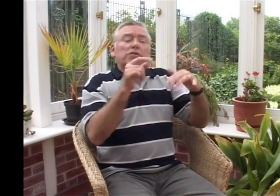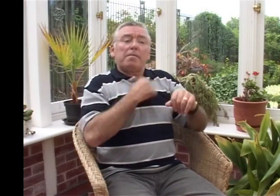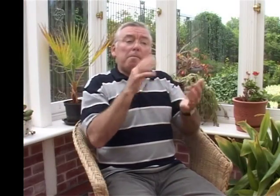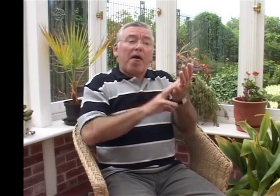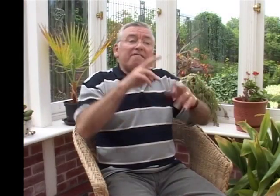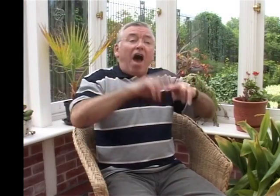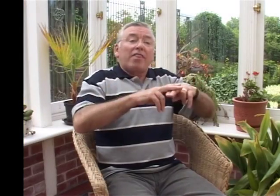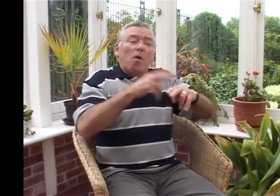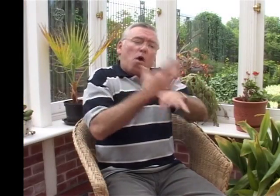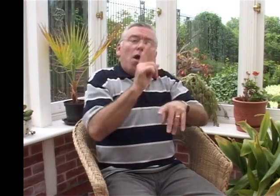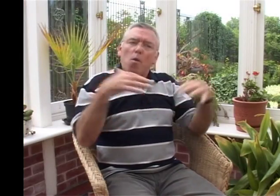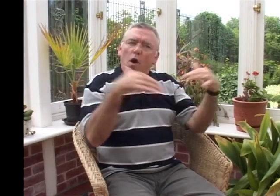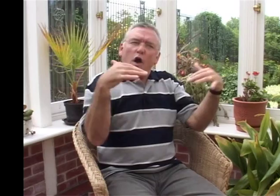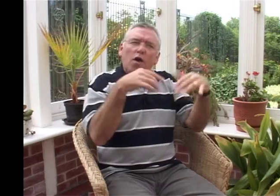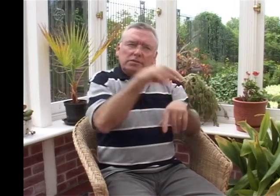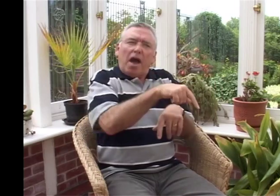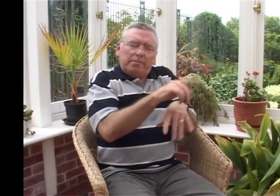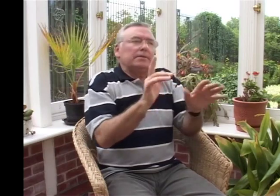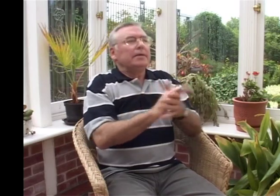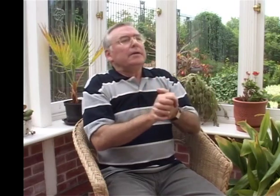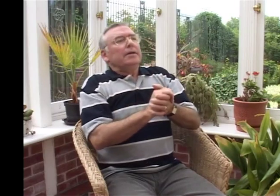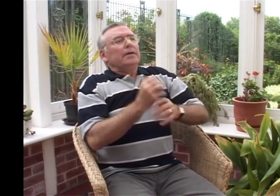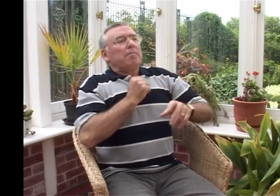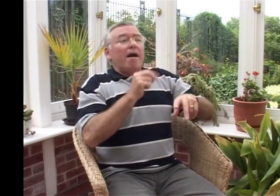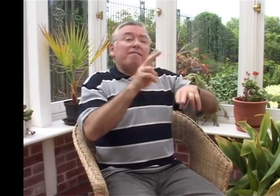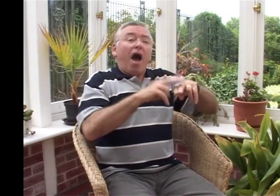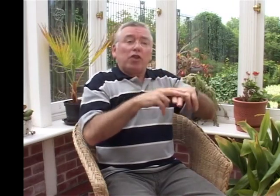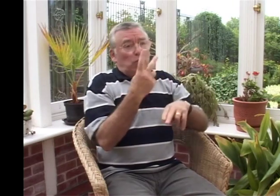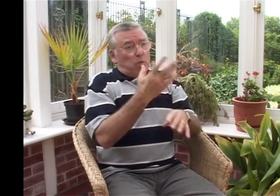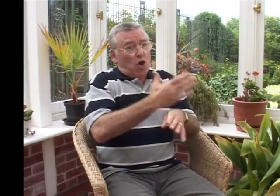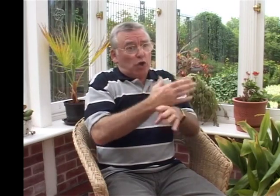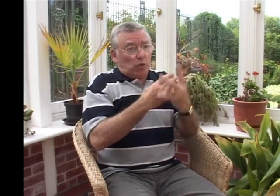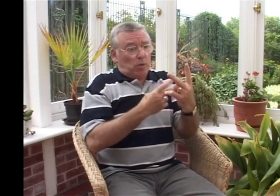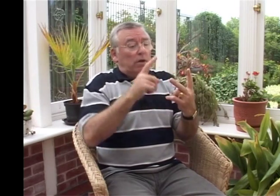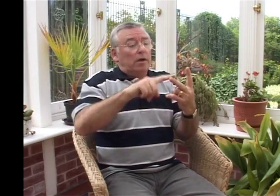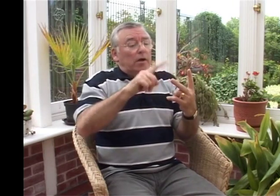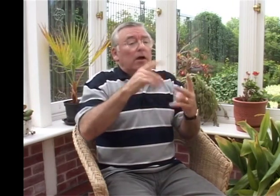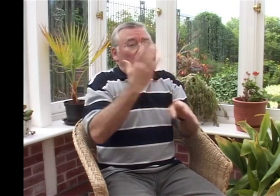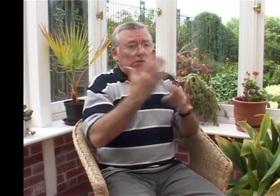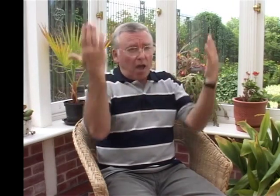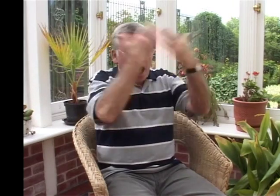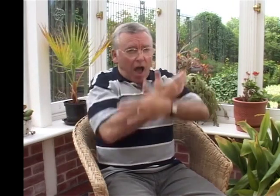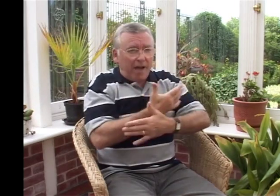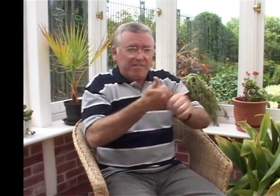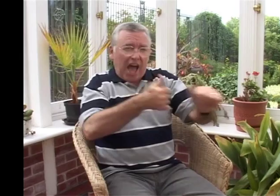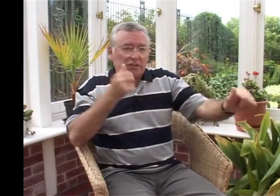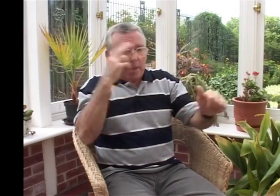During the war, my parents worked then. My father had 2 jobs, one in the night at a factory,